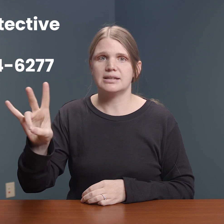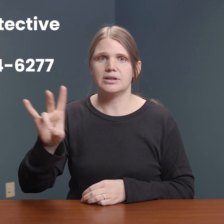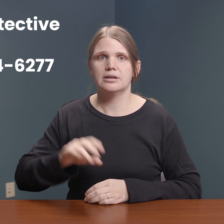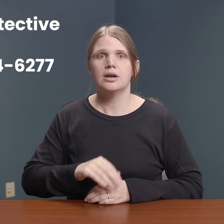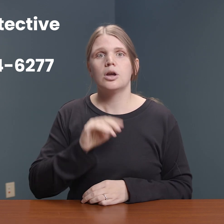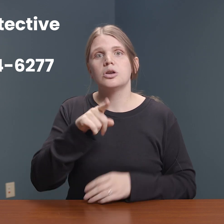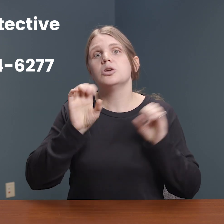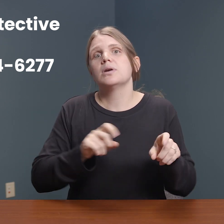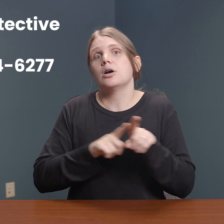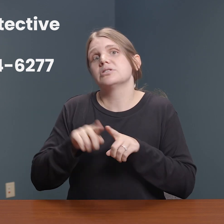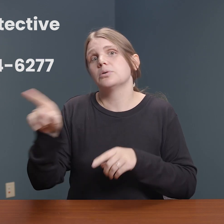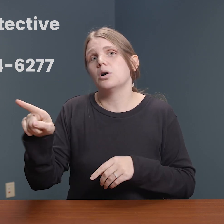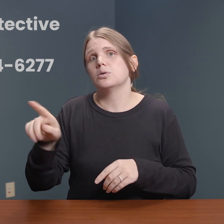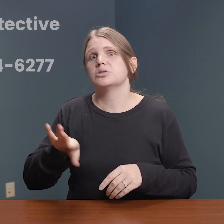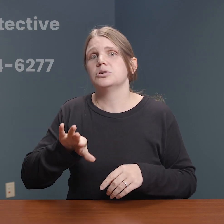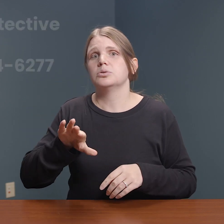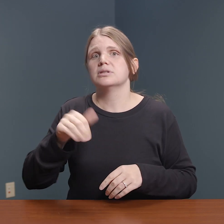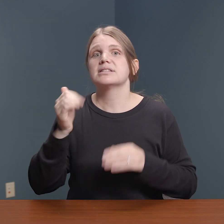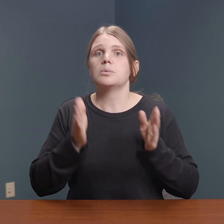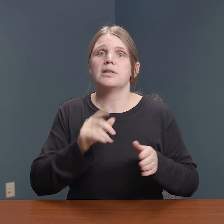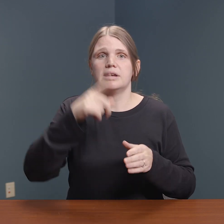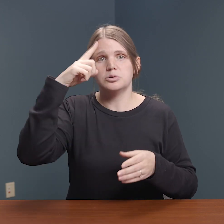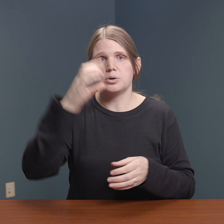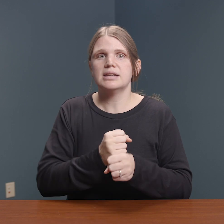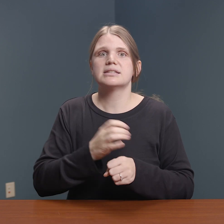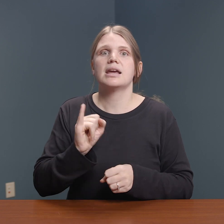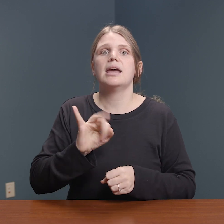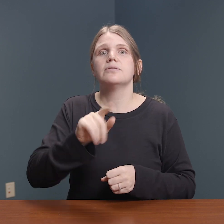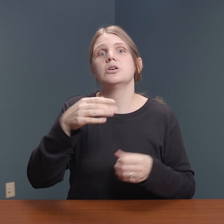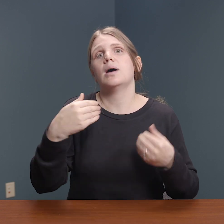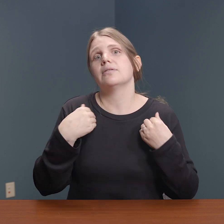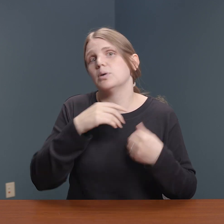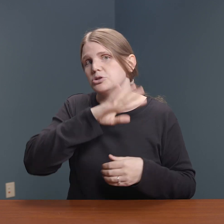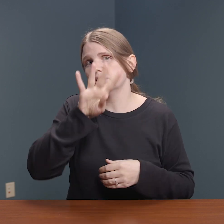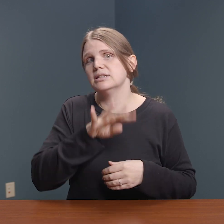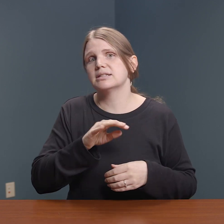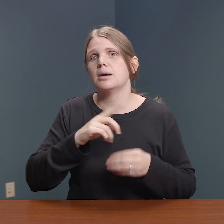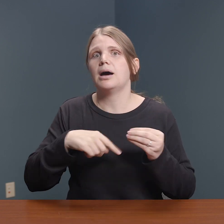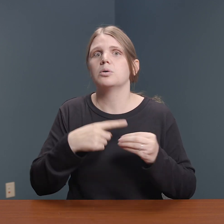1-877-734-6277. You can also go to someone that you trust if you have questions